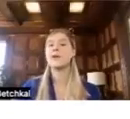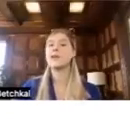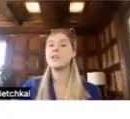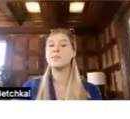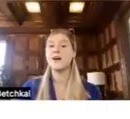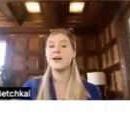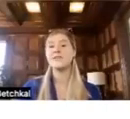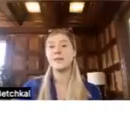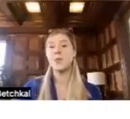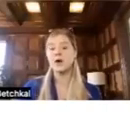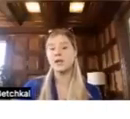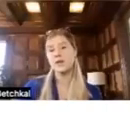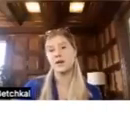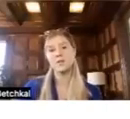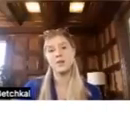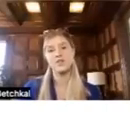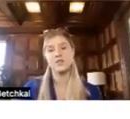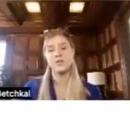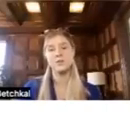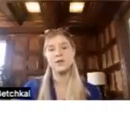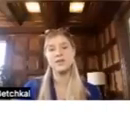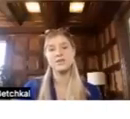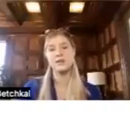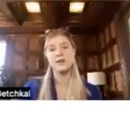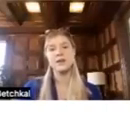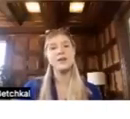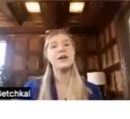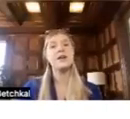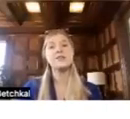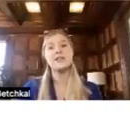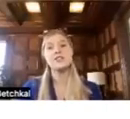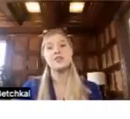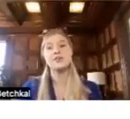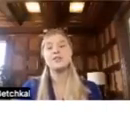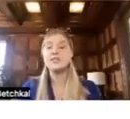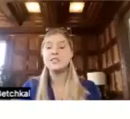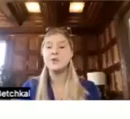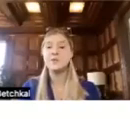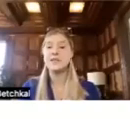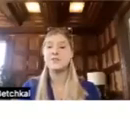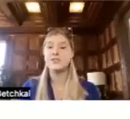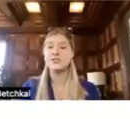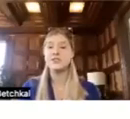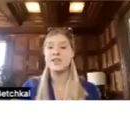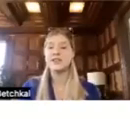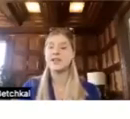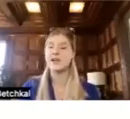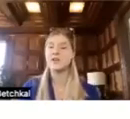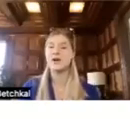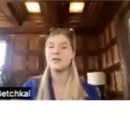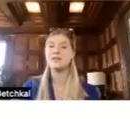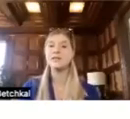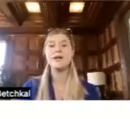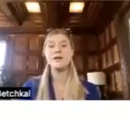Competent in their ability to provide the same quality of care for patients with disabilities. Another study shows 64% of physicians say this